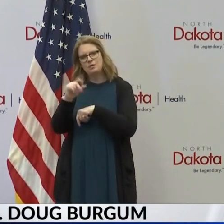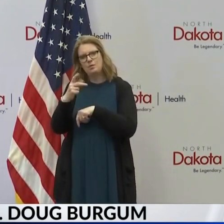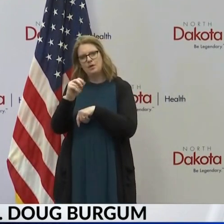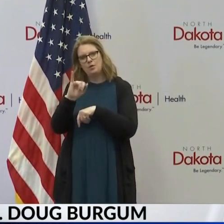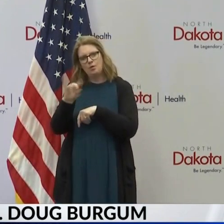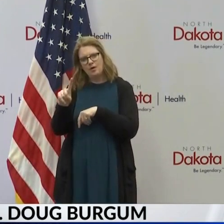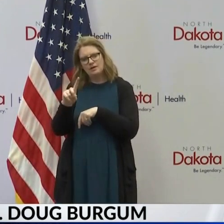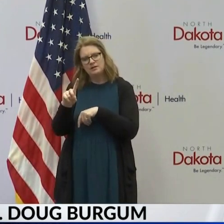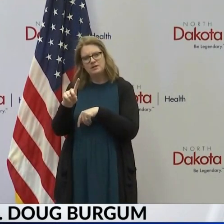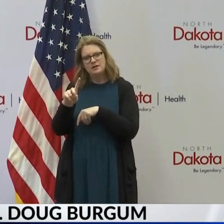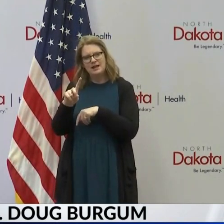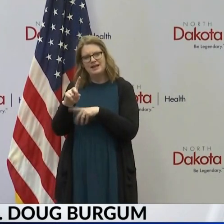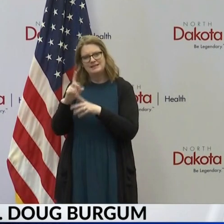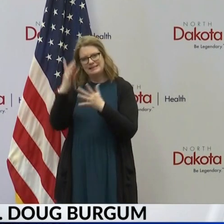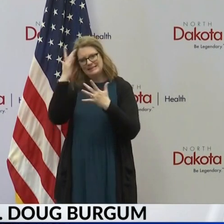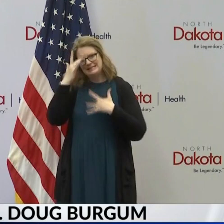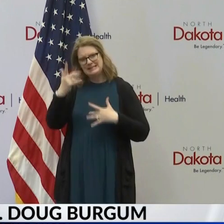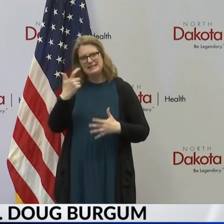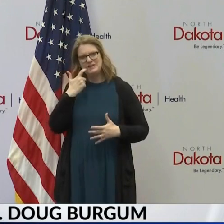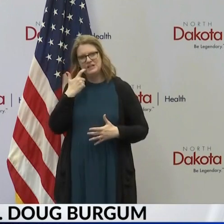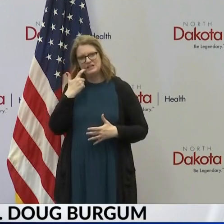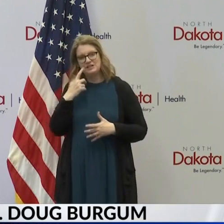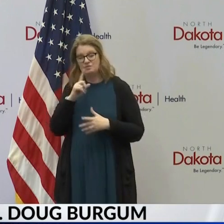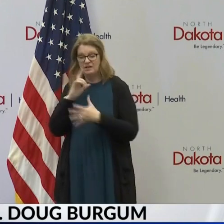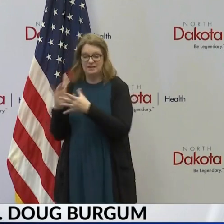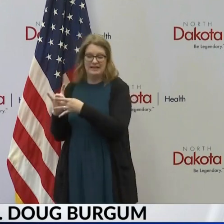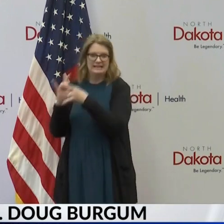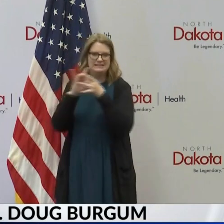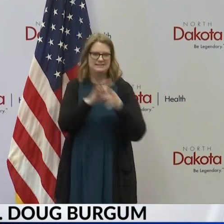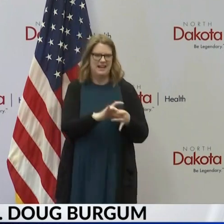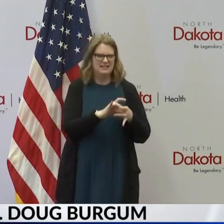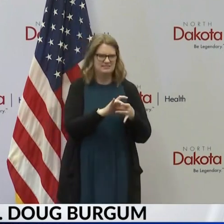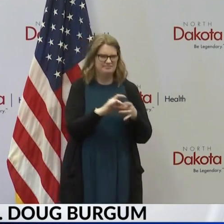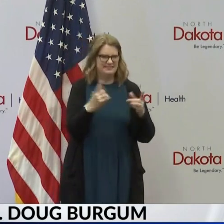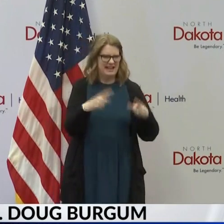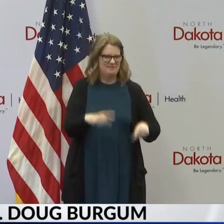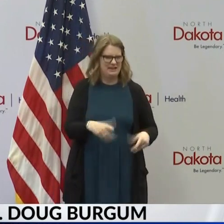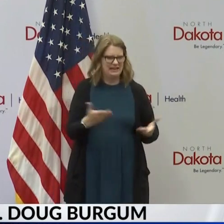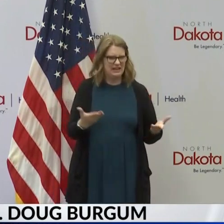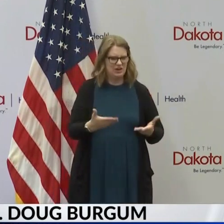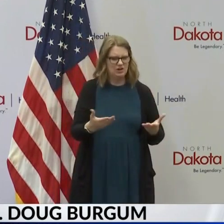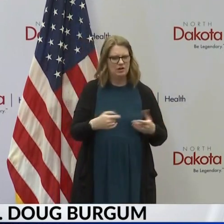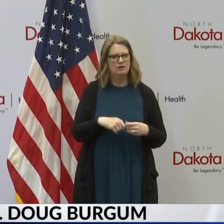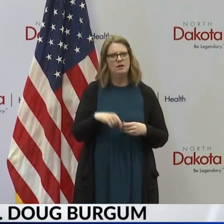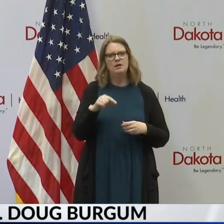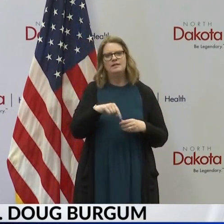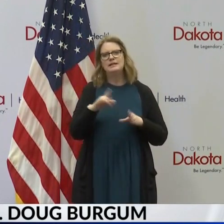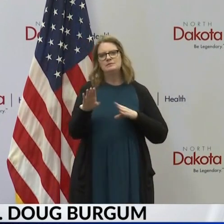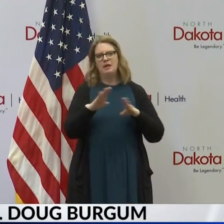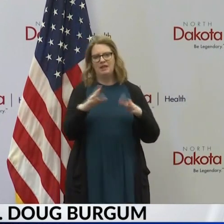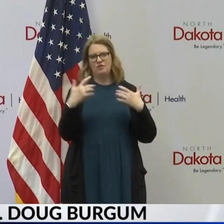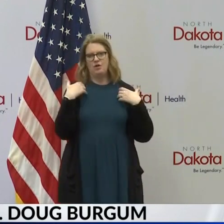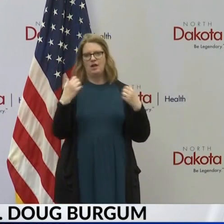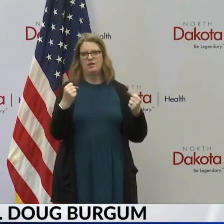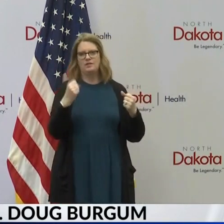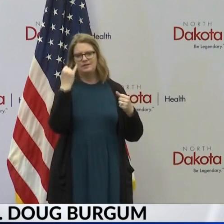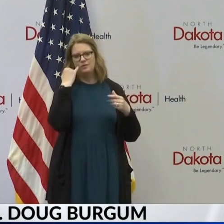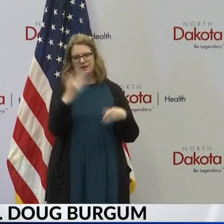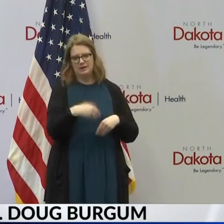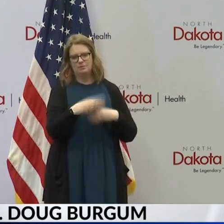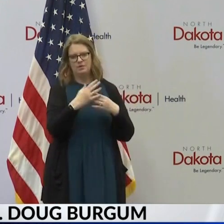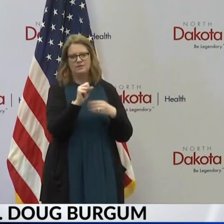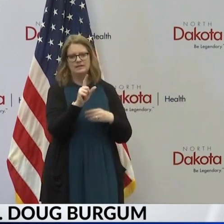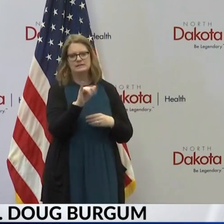and the disease of addiction. So this ties right in with what we're doing today, because we know on this behavioral health update, if we can pull up that